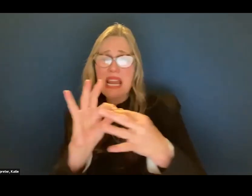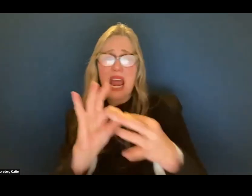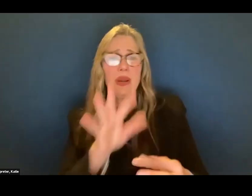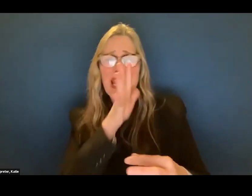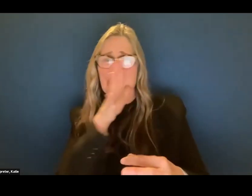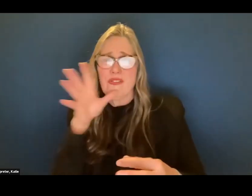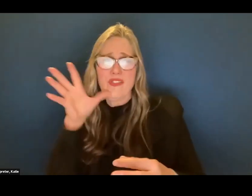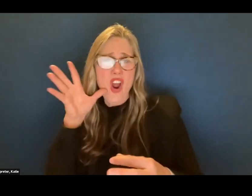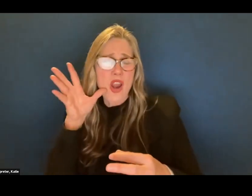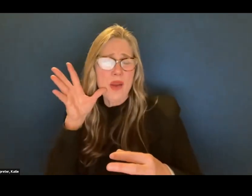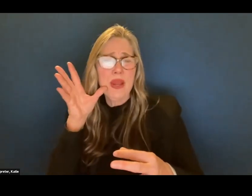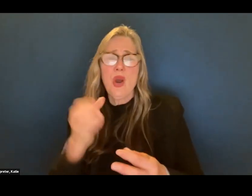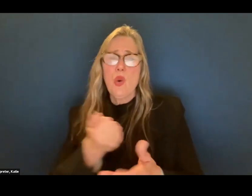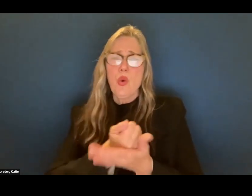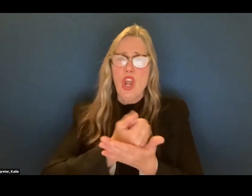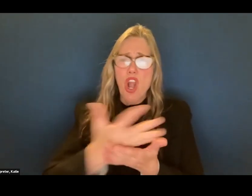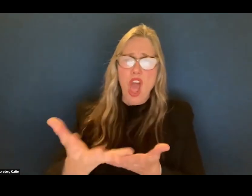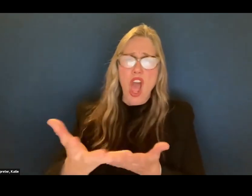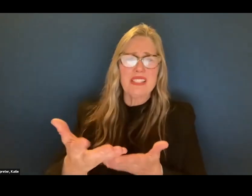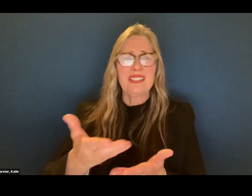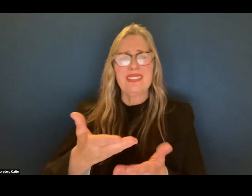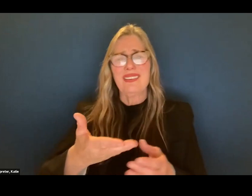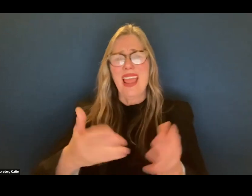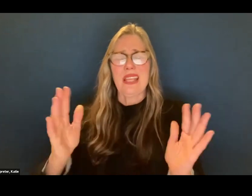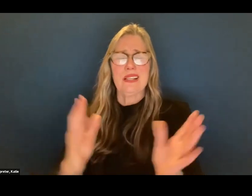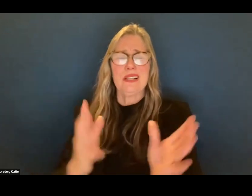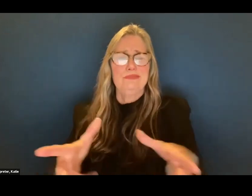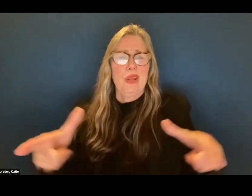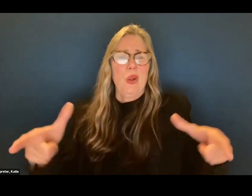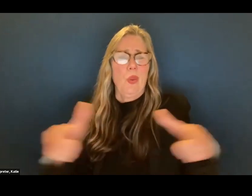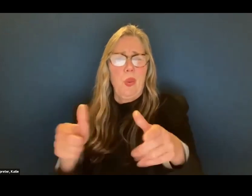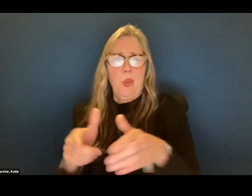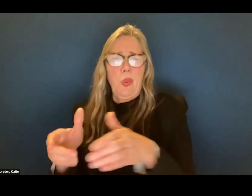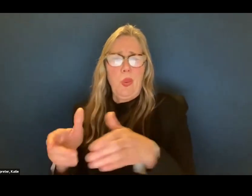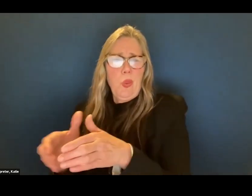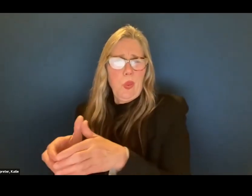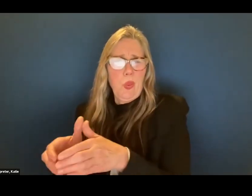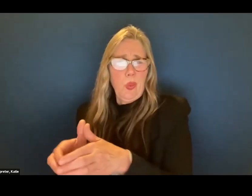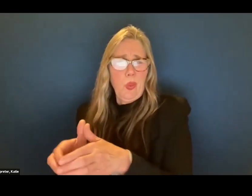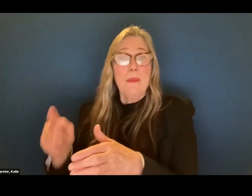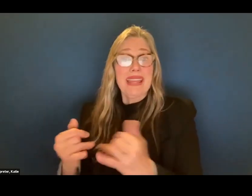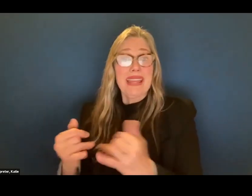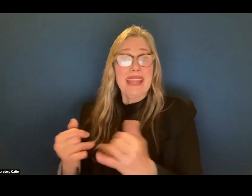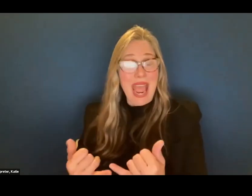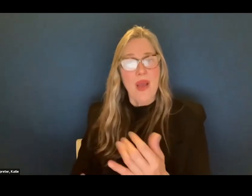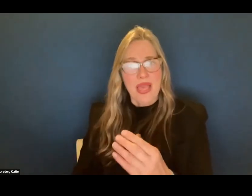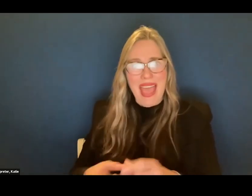had lost during the pandemic has come back up, and we're seeing really good, strong unemployment.